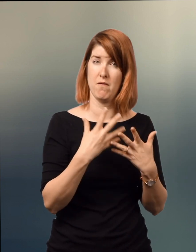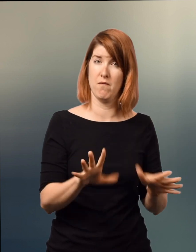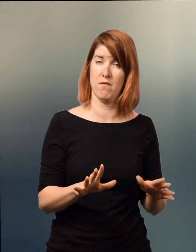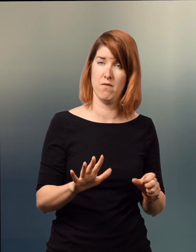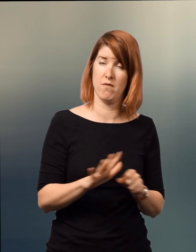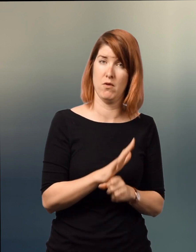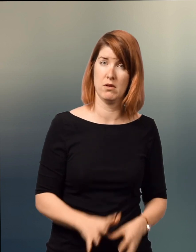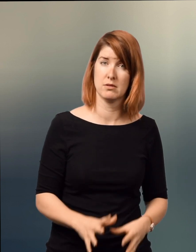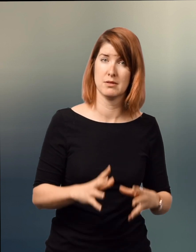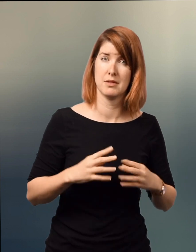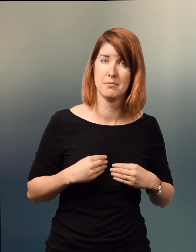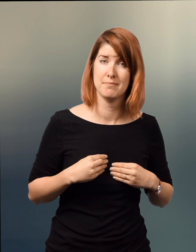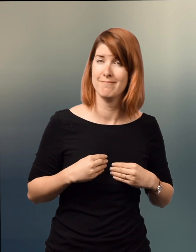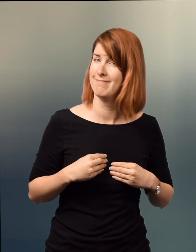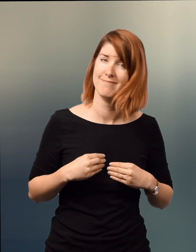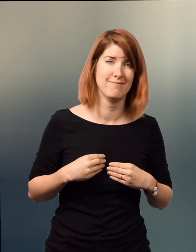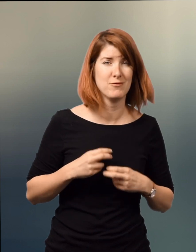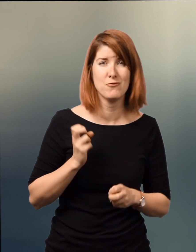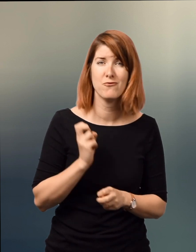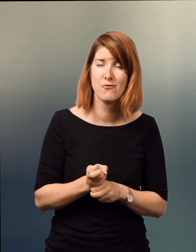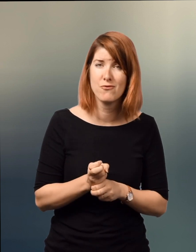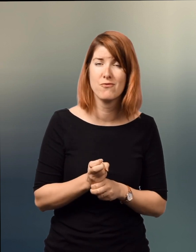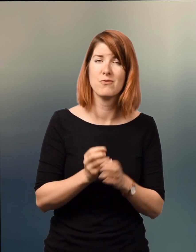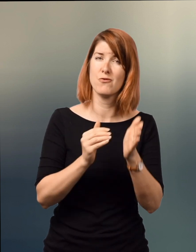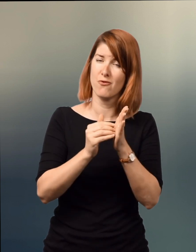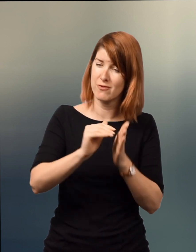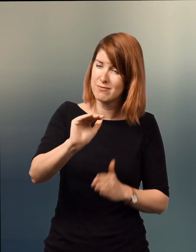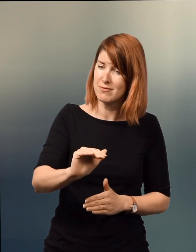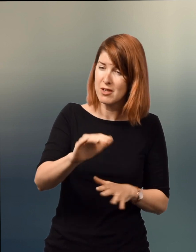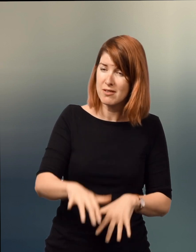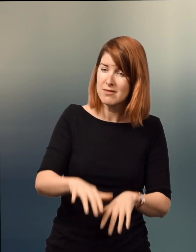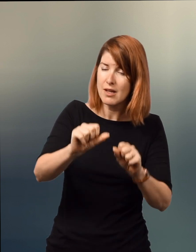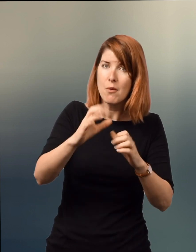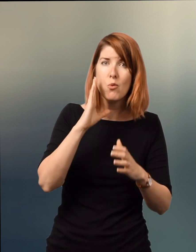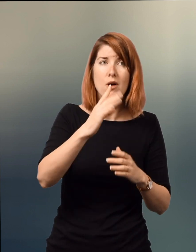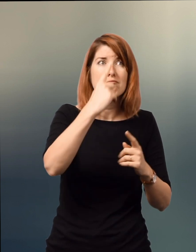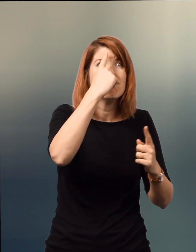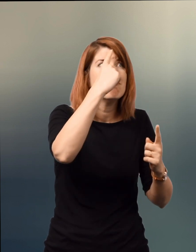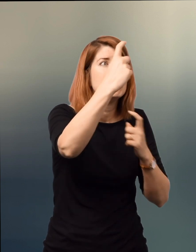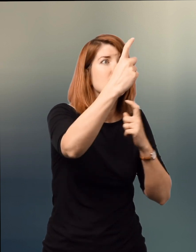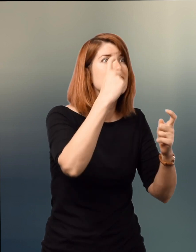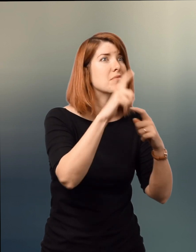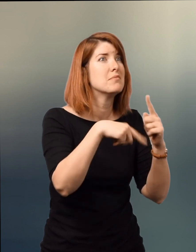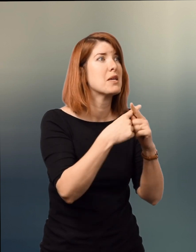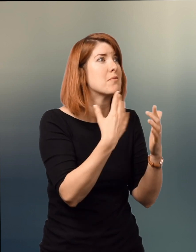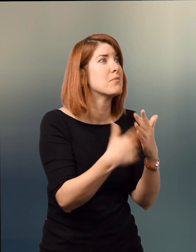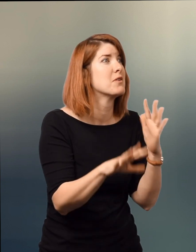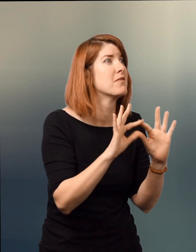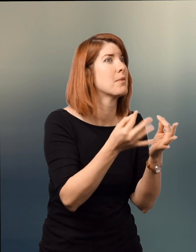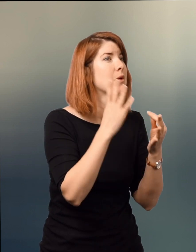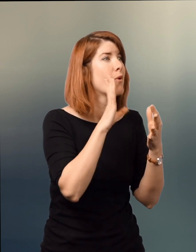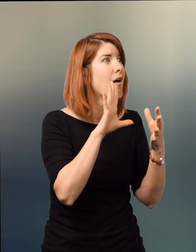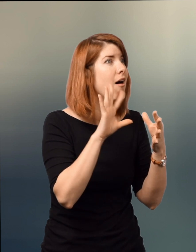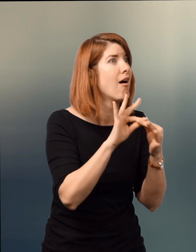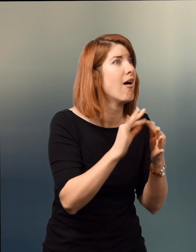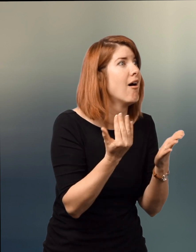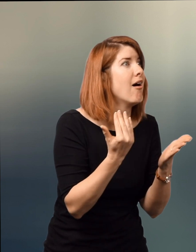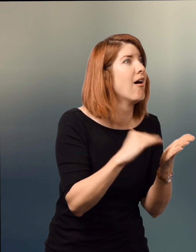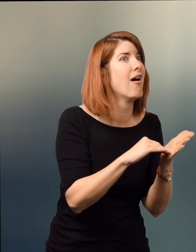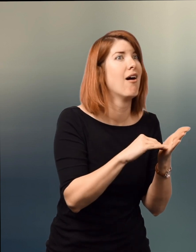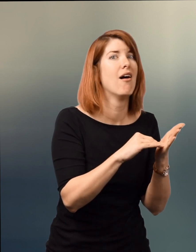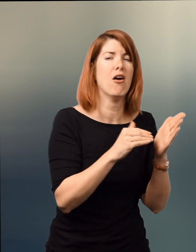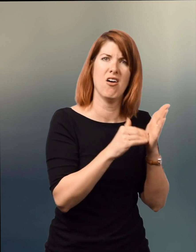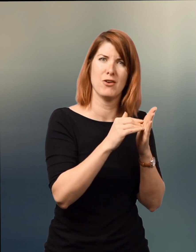for adopted children to have fantasies about reunification with their birth family, and they may be clinging to these fantasies to ward off